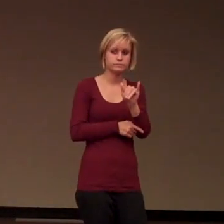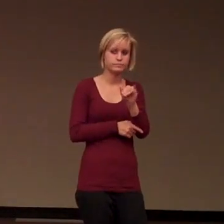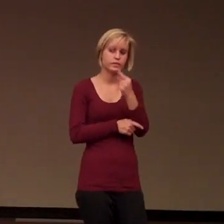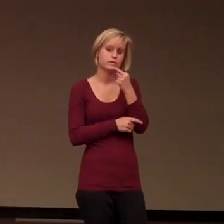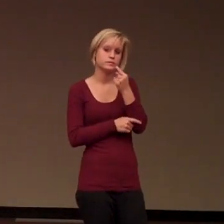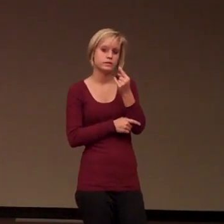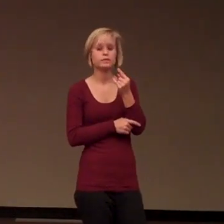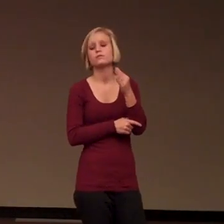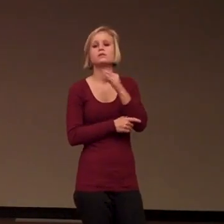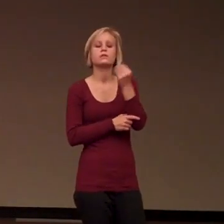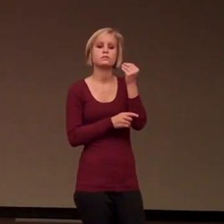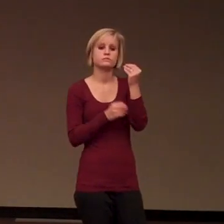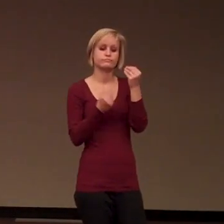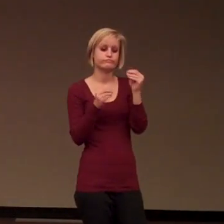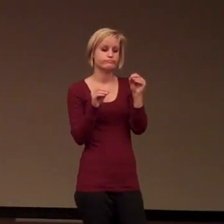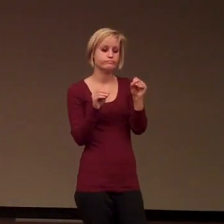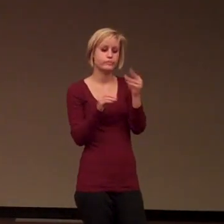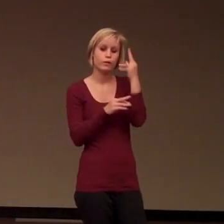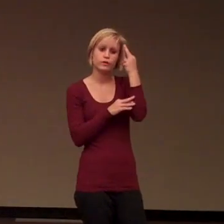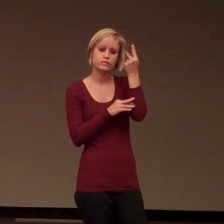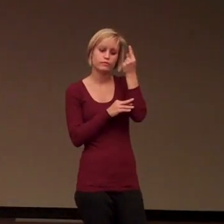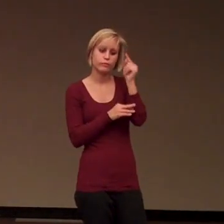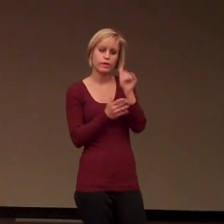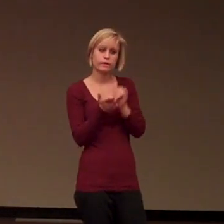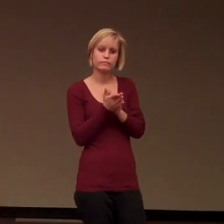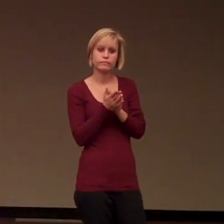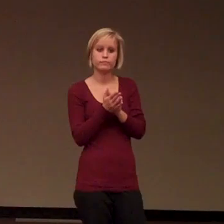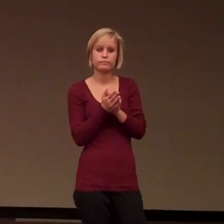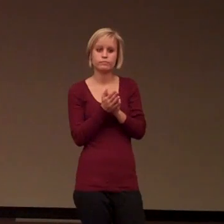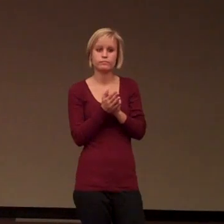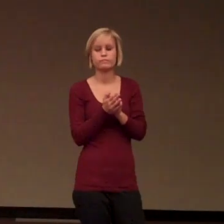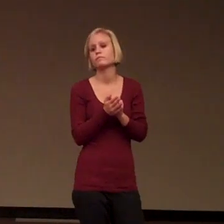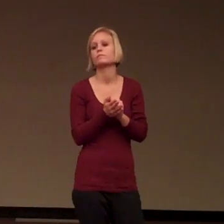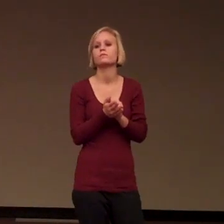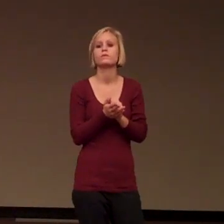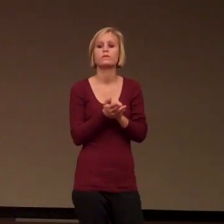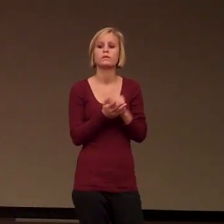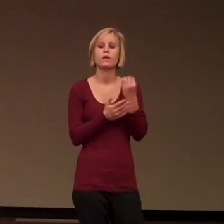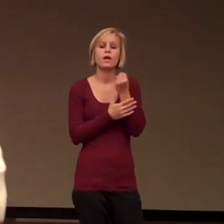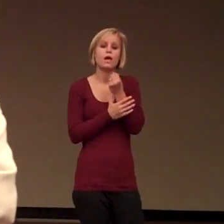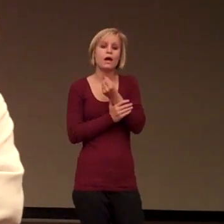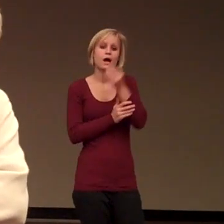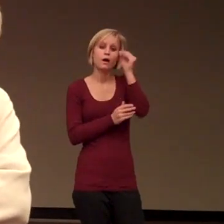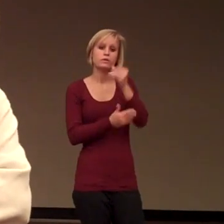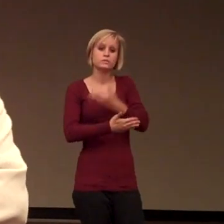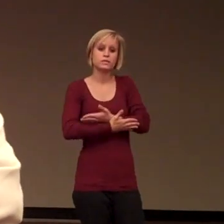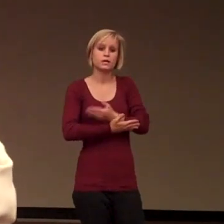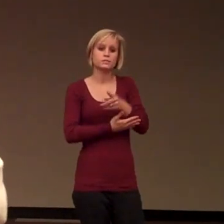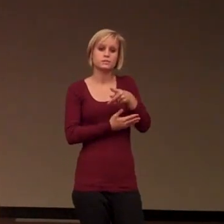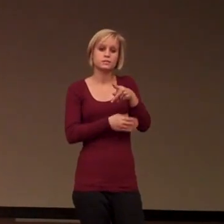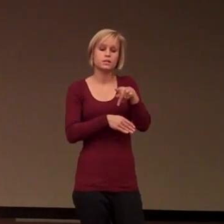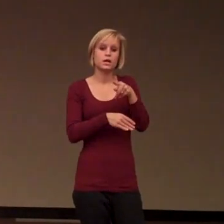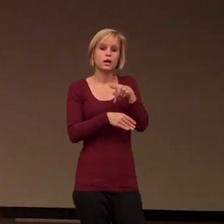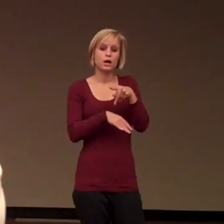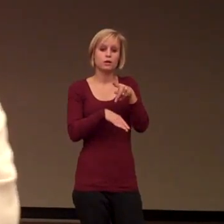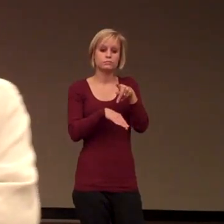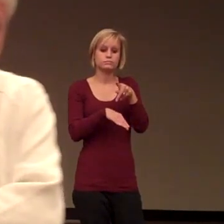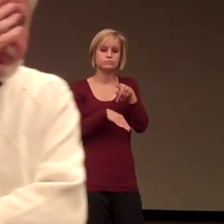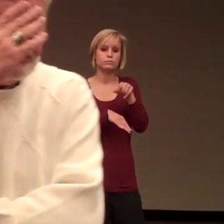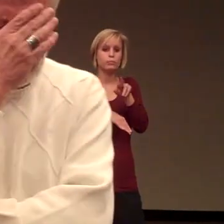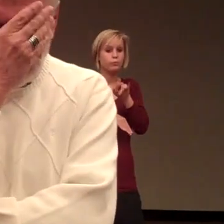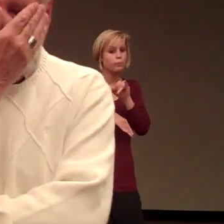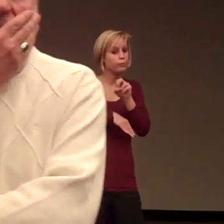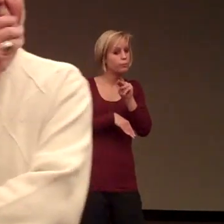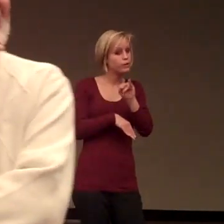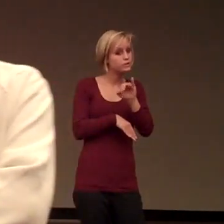okay, let me give you a for instance. Our son's a principal of an elementary school in